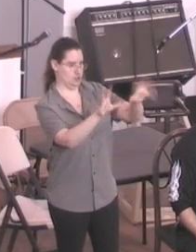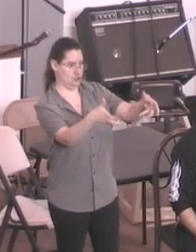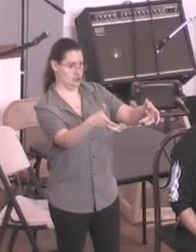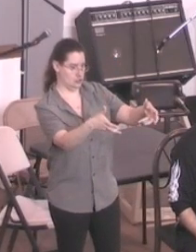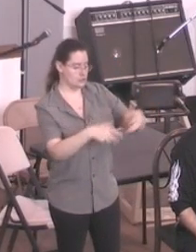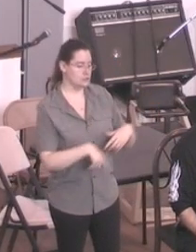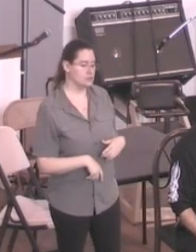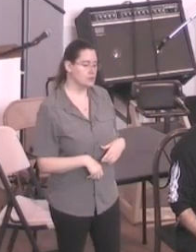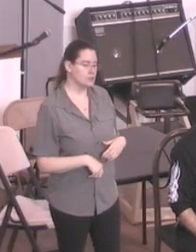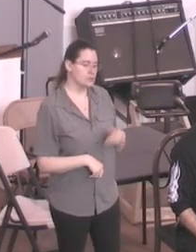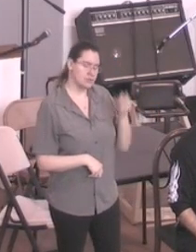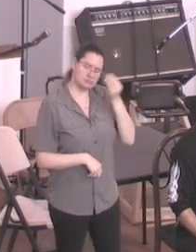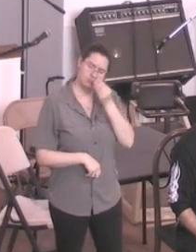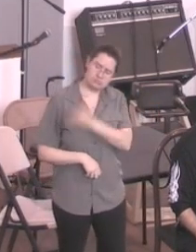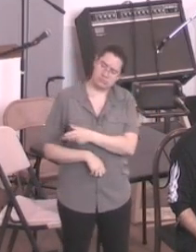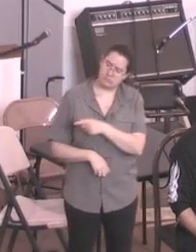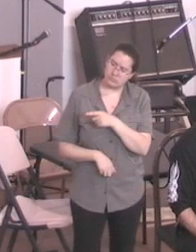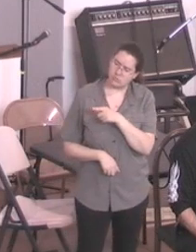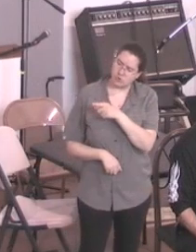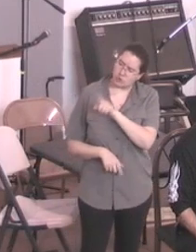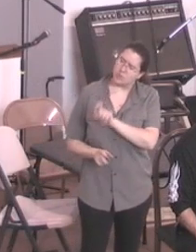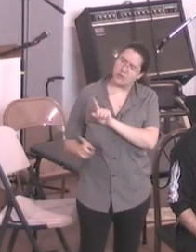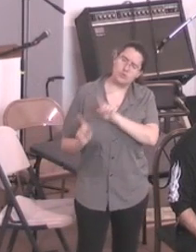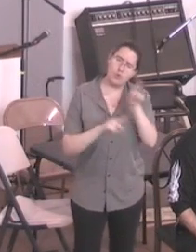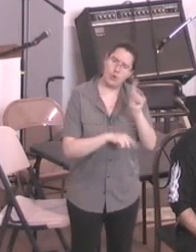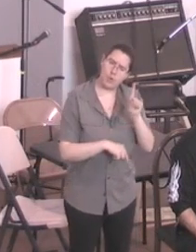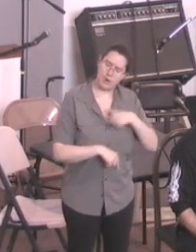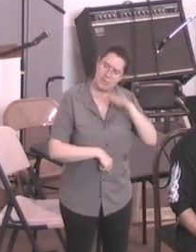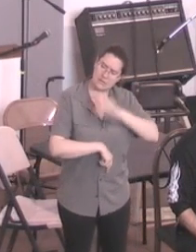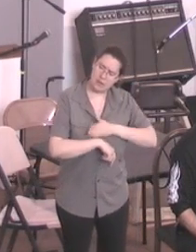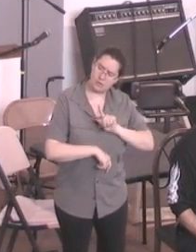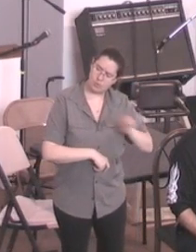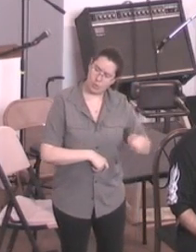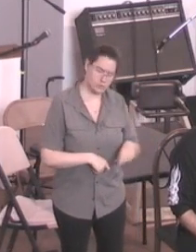And she said, you need to go where my boy goes. And I'm like,